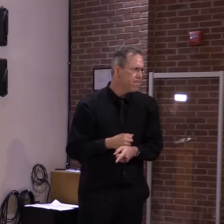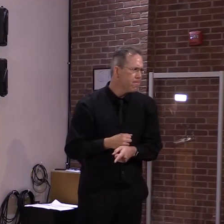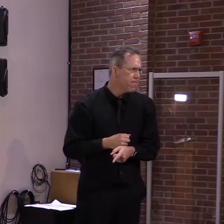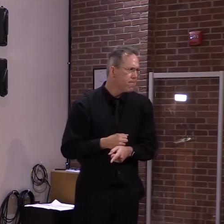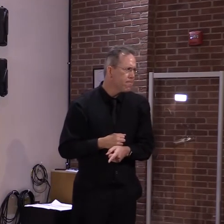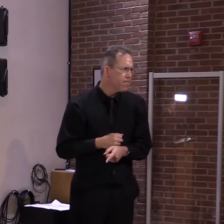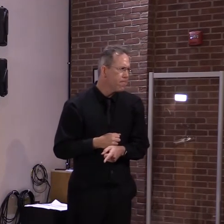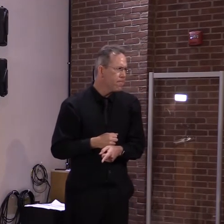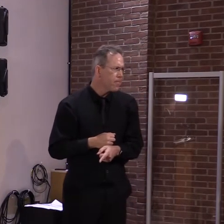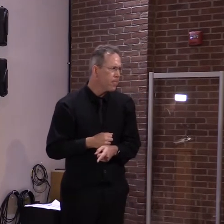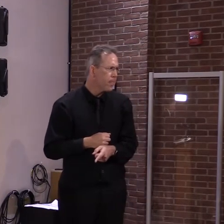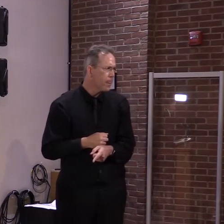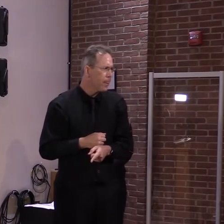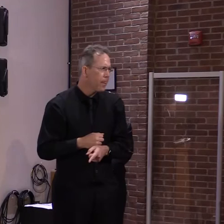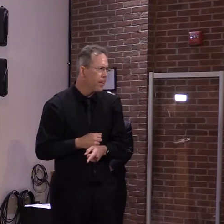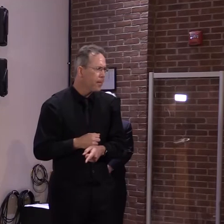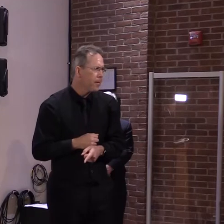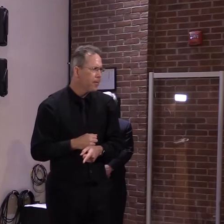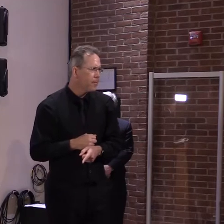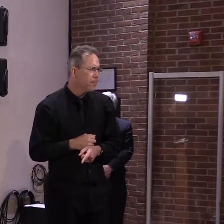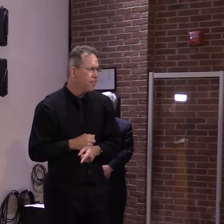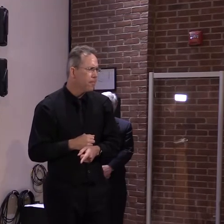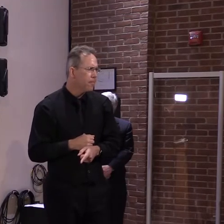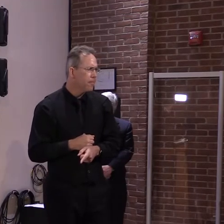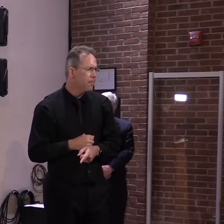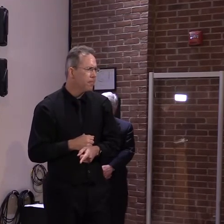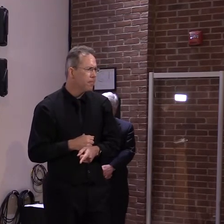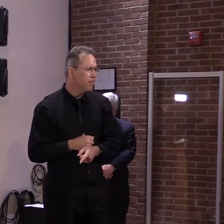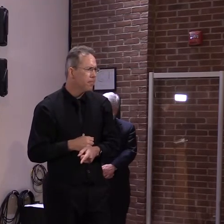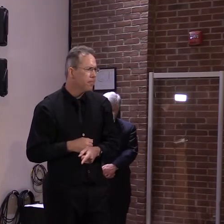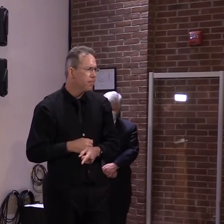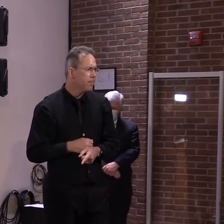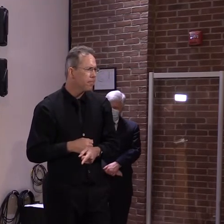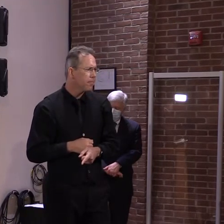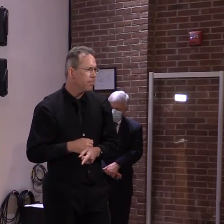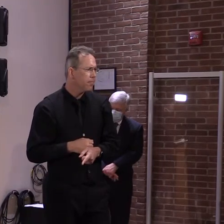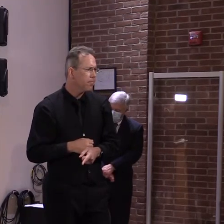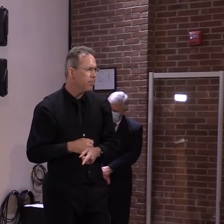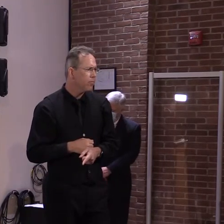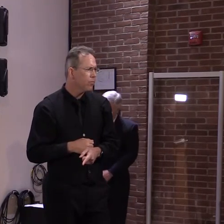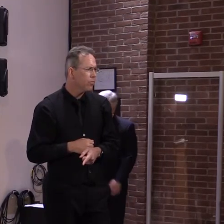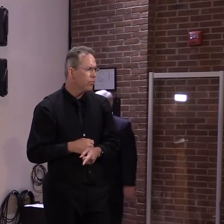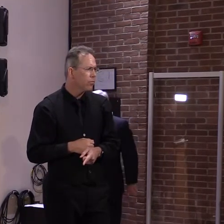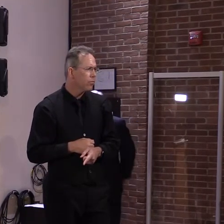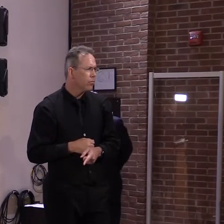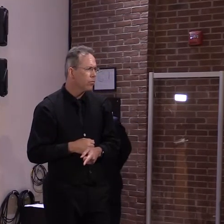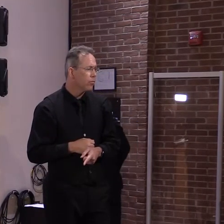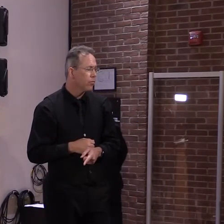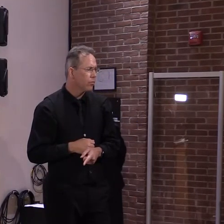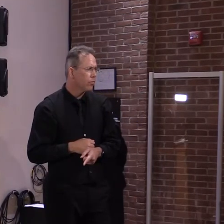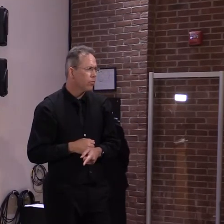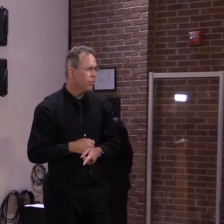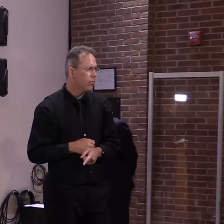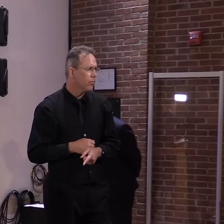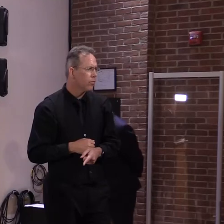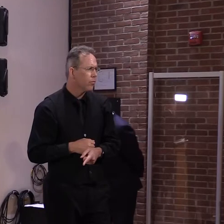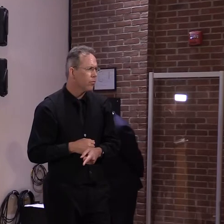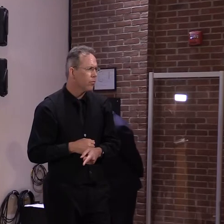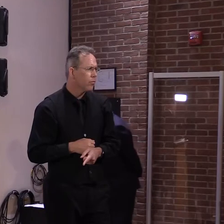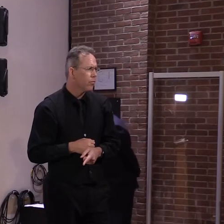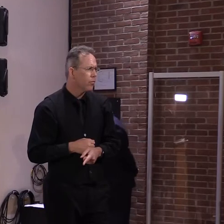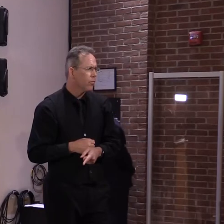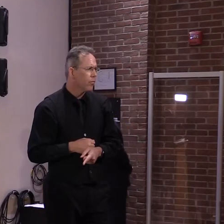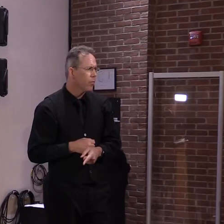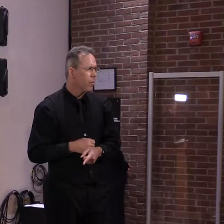million to the broadband expansion. I know initially you, I believe if I have it correctly, initially you were looking